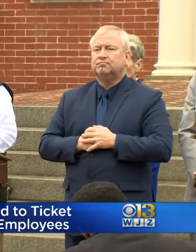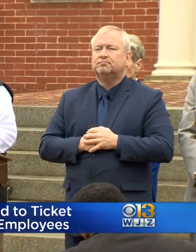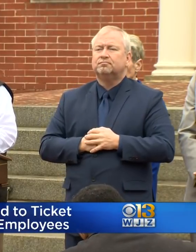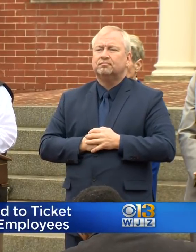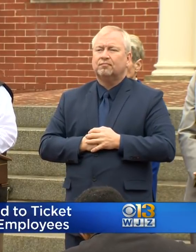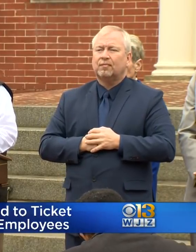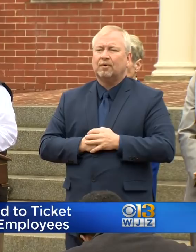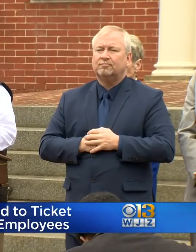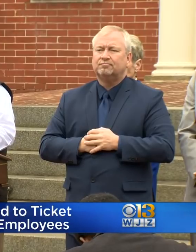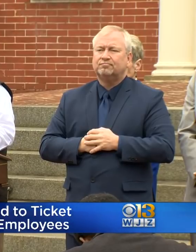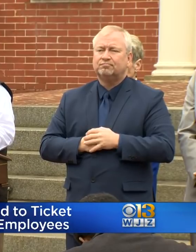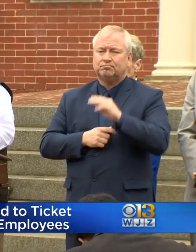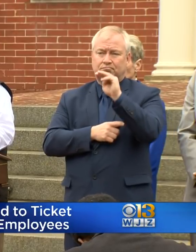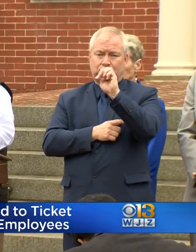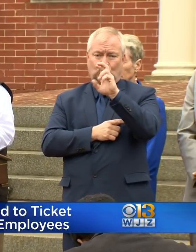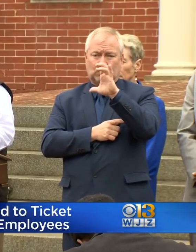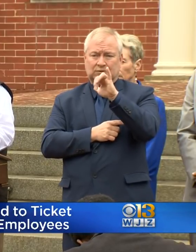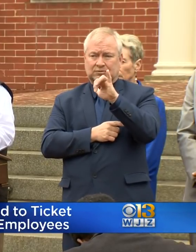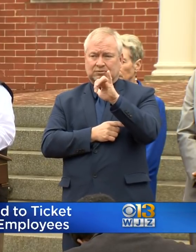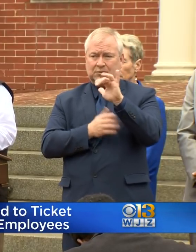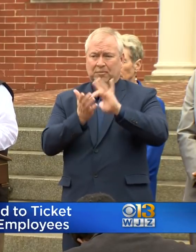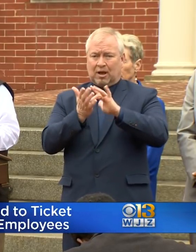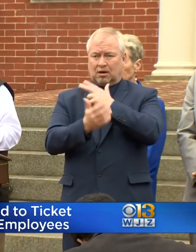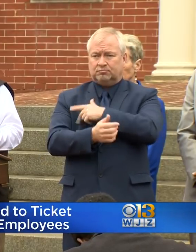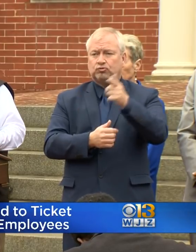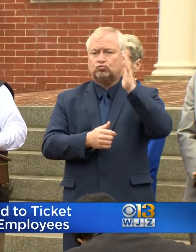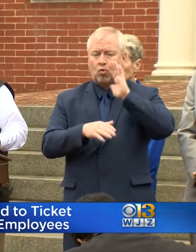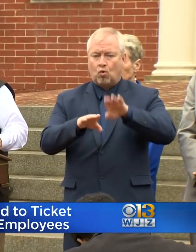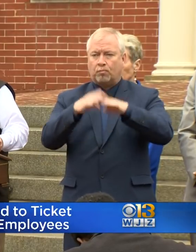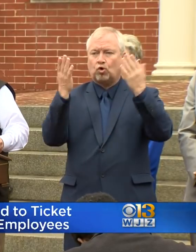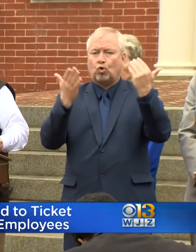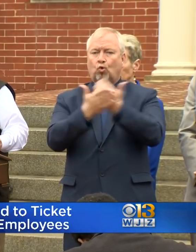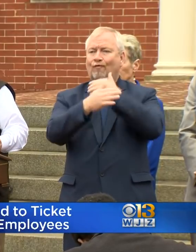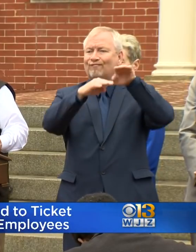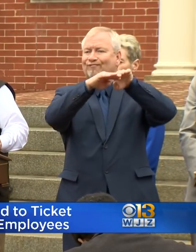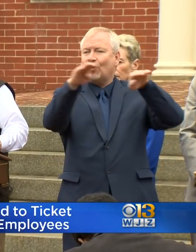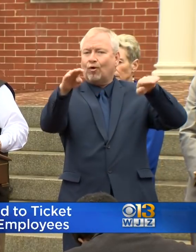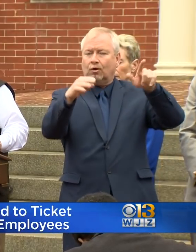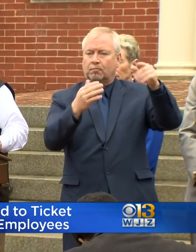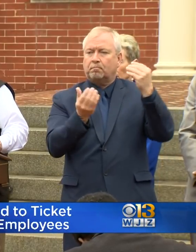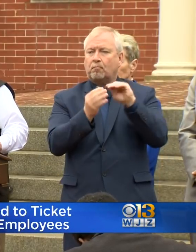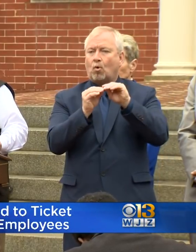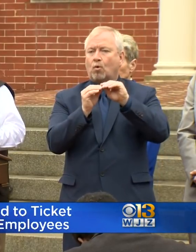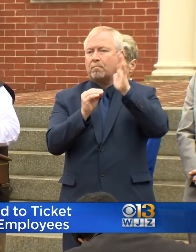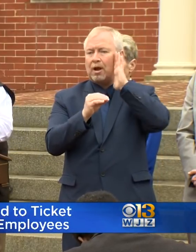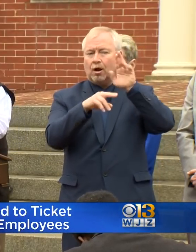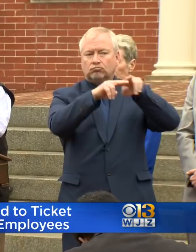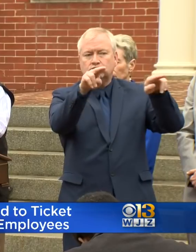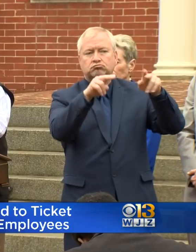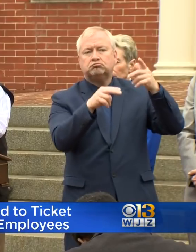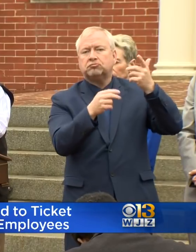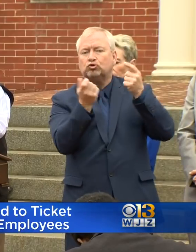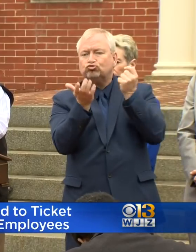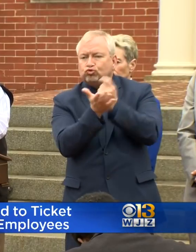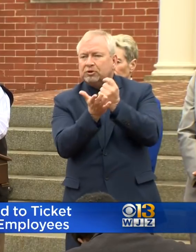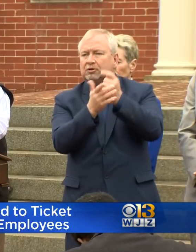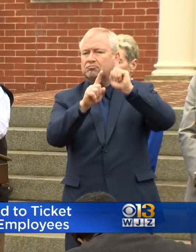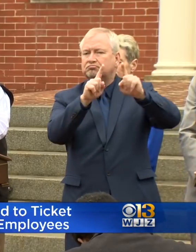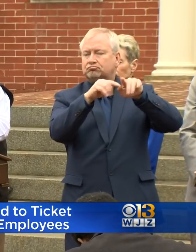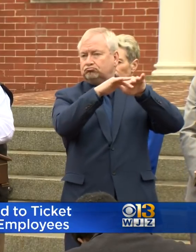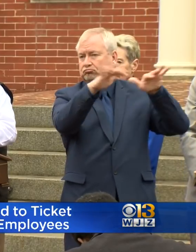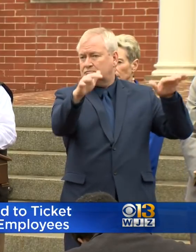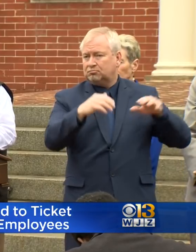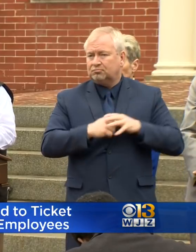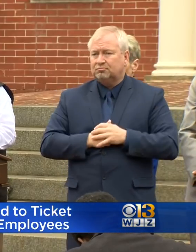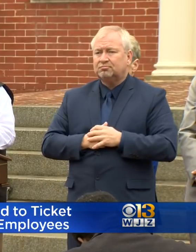Medical Center in Baltimore City is opening a new floor to add greater capacity. By early April, we expect to have